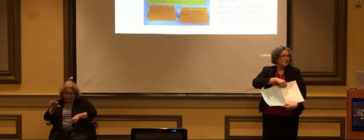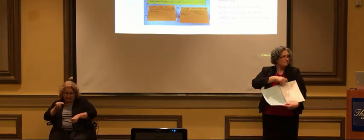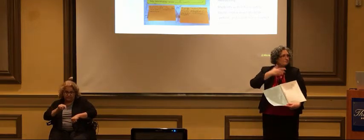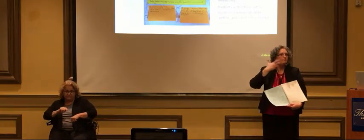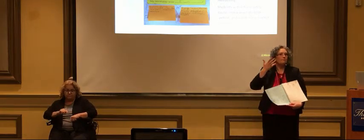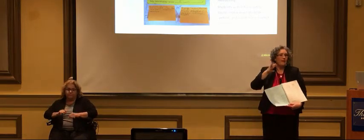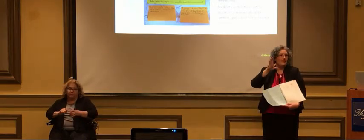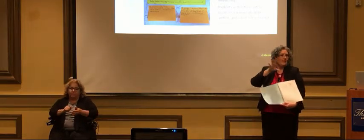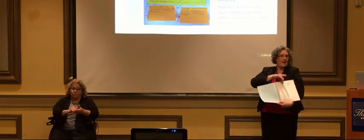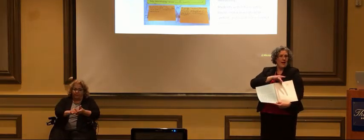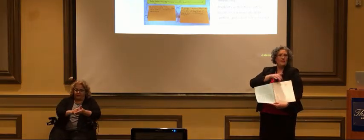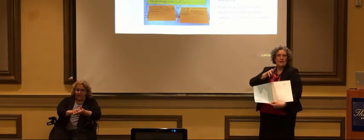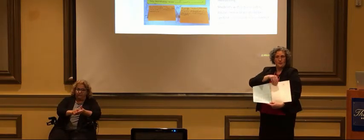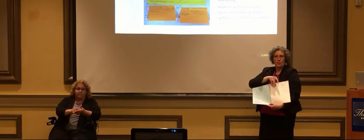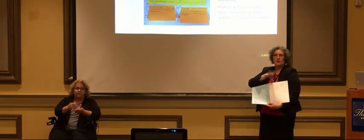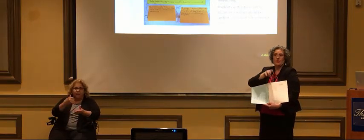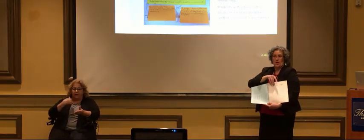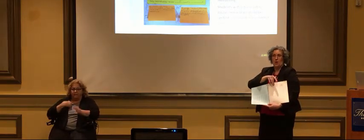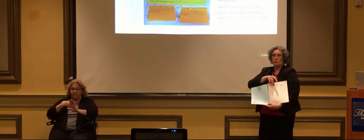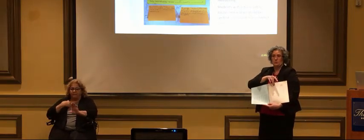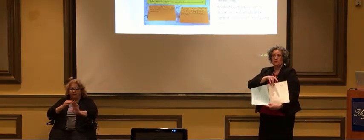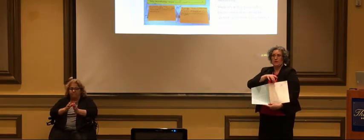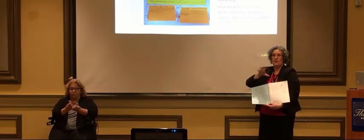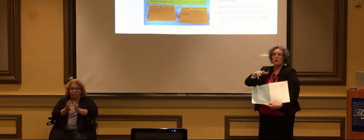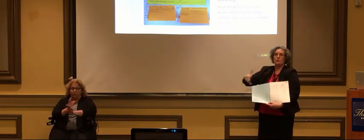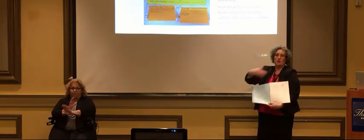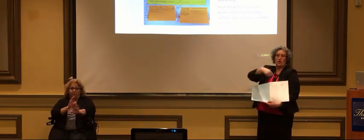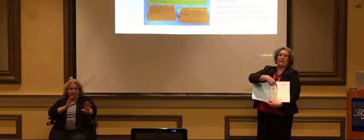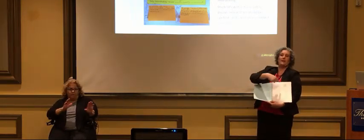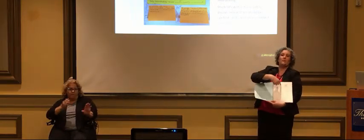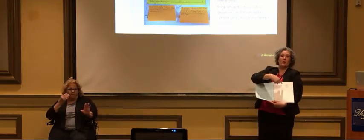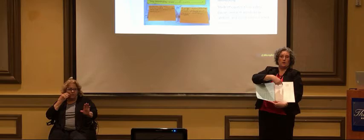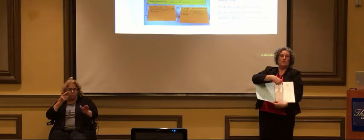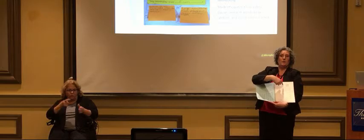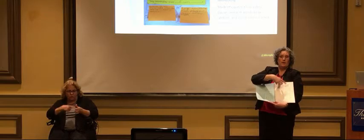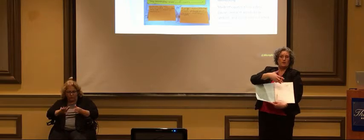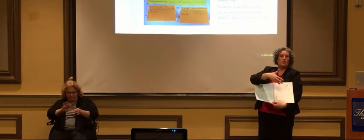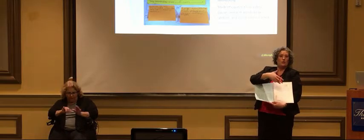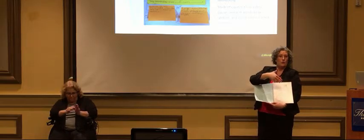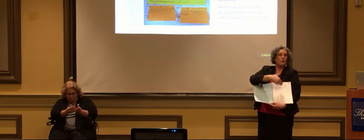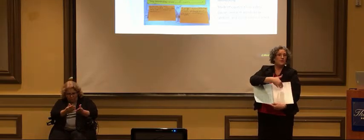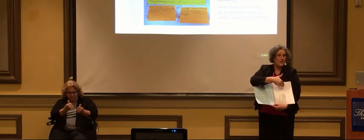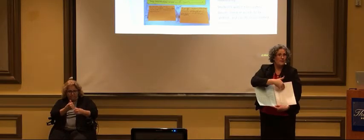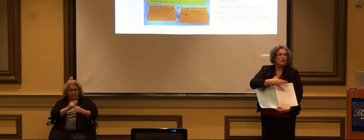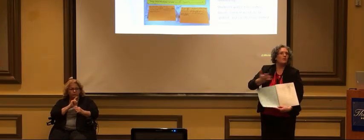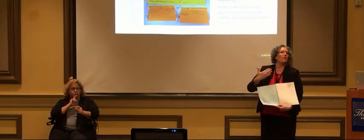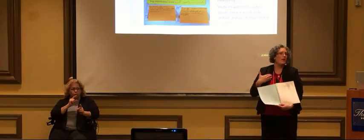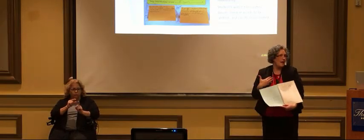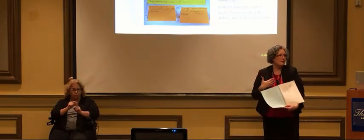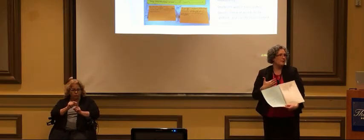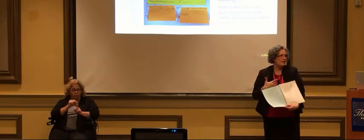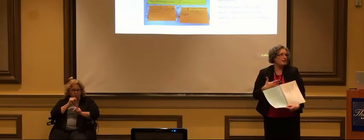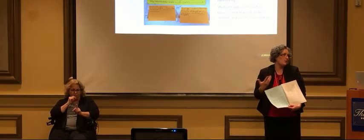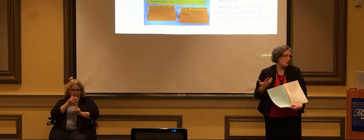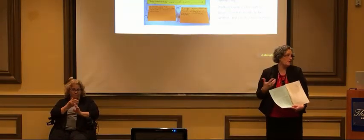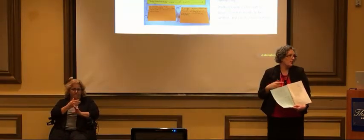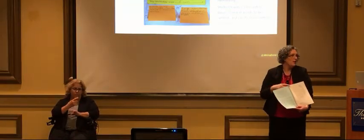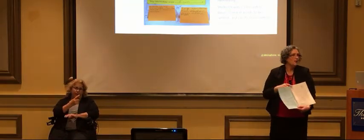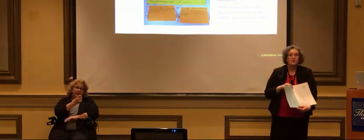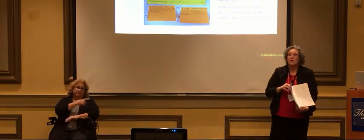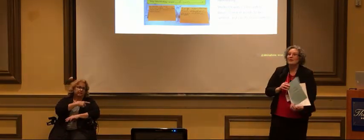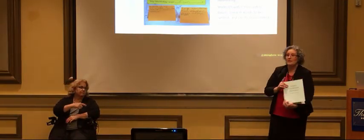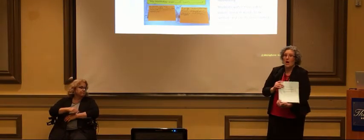write it down, and then they have it in their book that they own. And they know to check this book to make sure the word is not there before they ask an